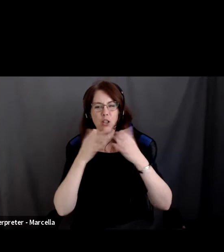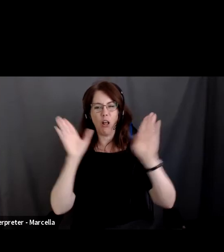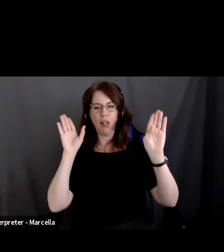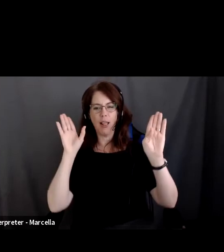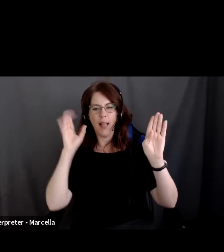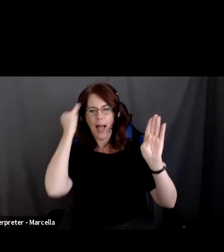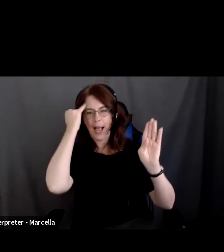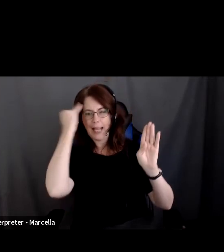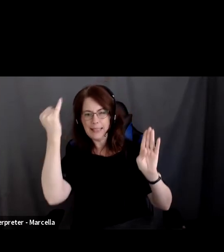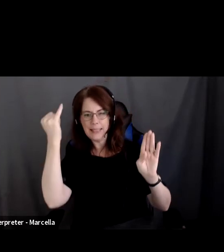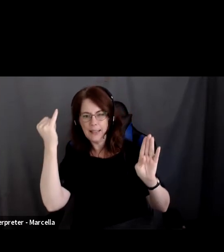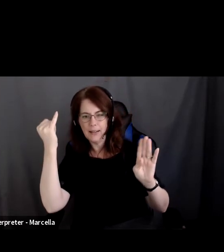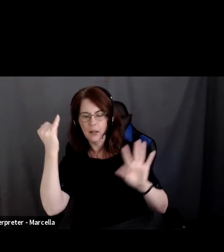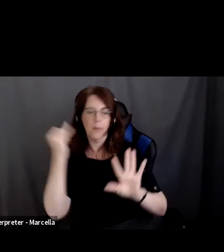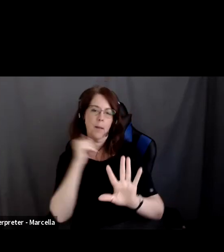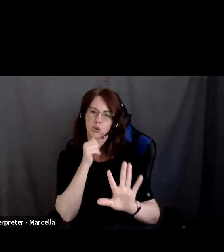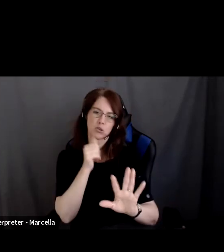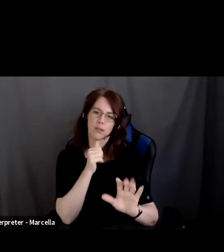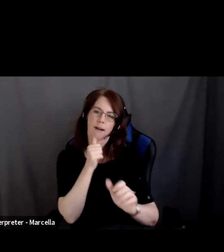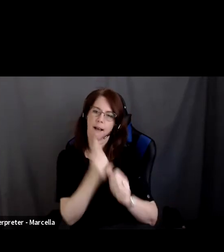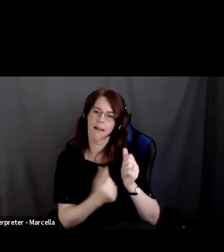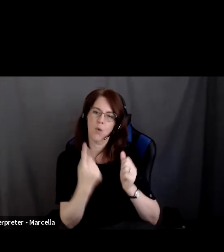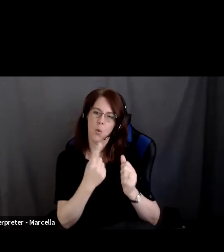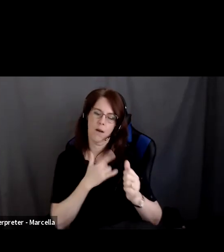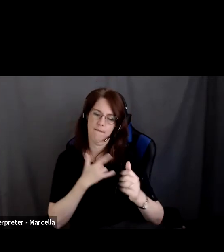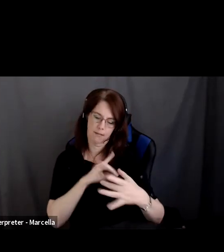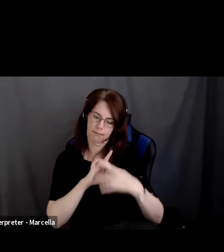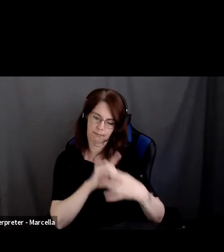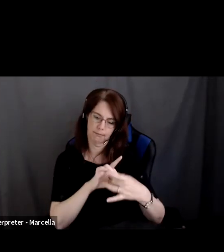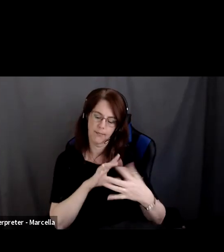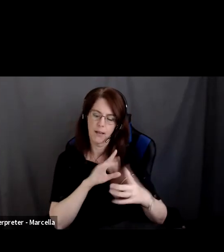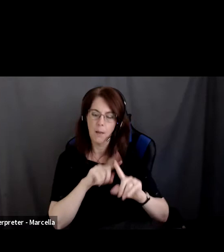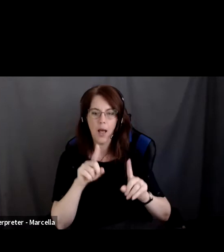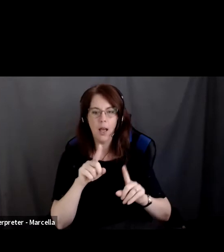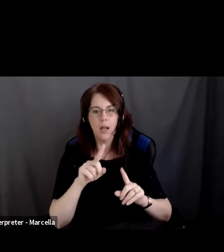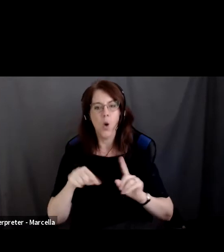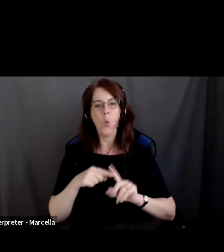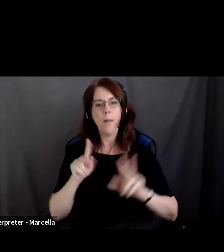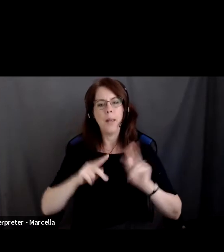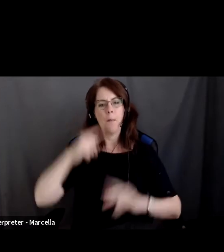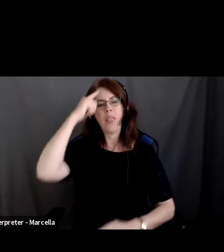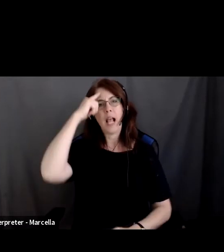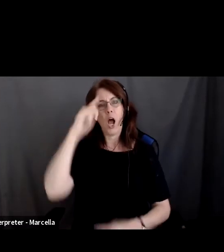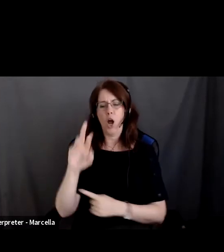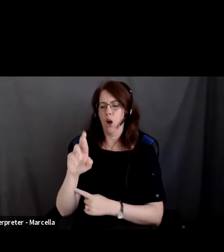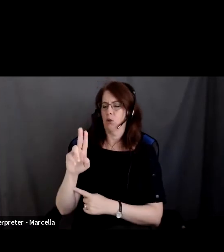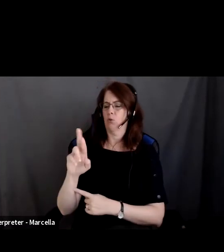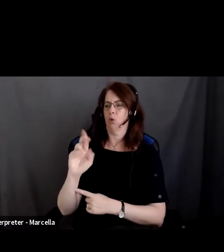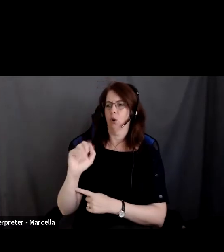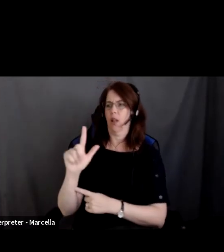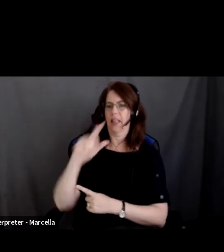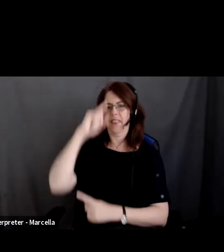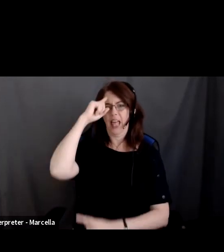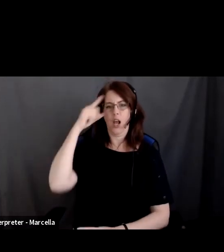that I'm sure not everyone on this call feels identifies with, but I think when people think about rural, they often think about rural